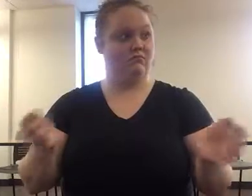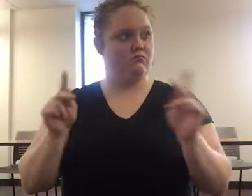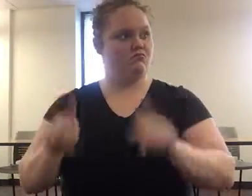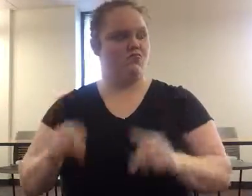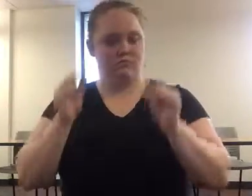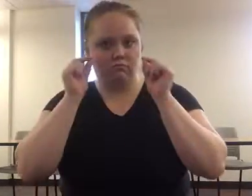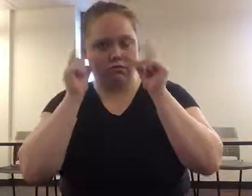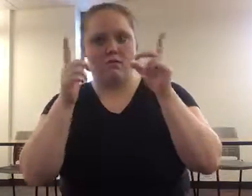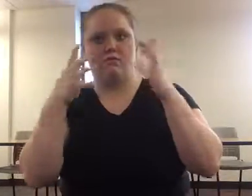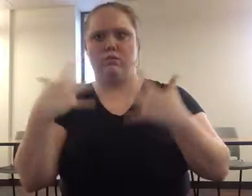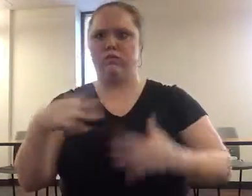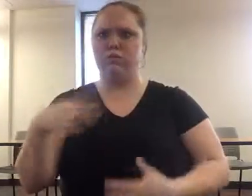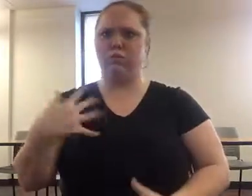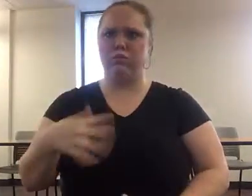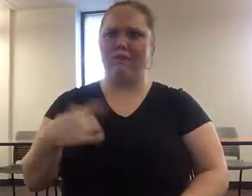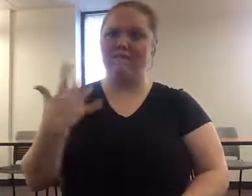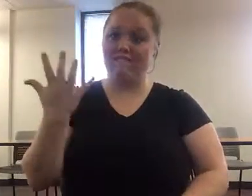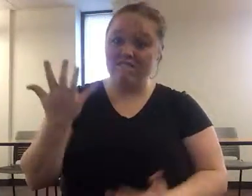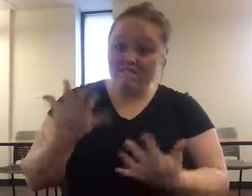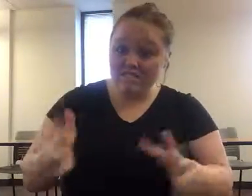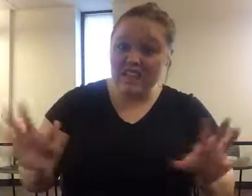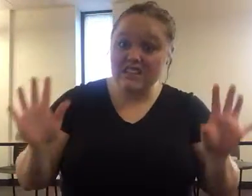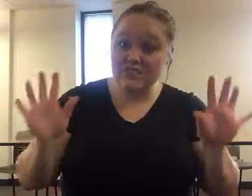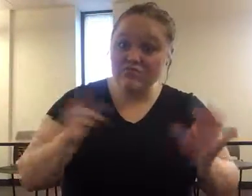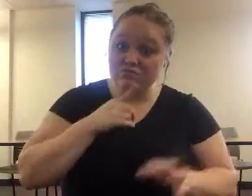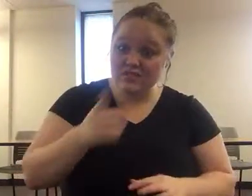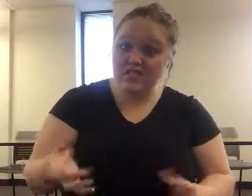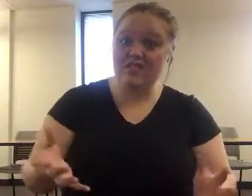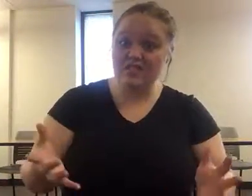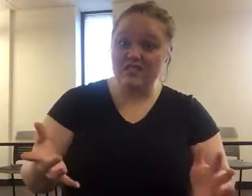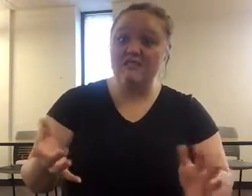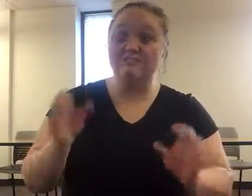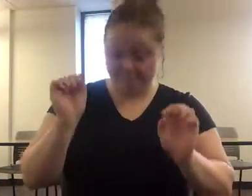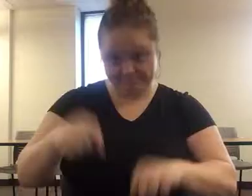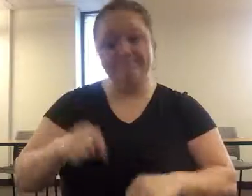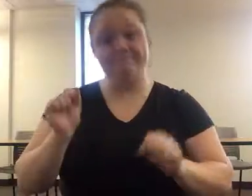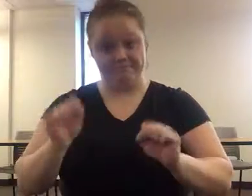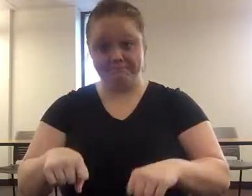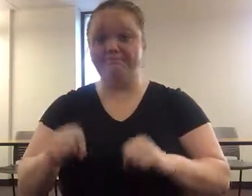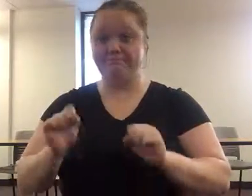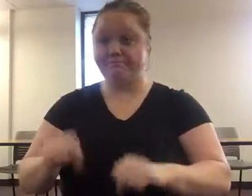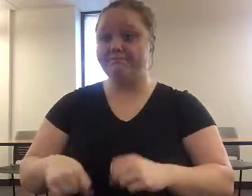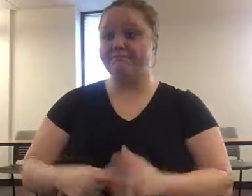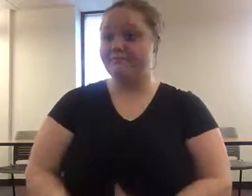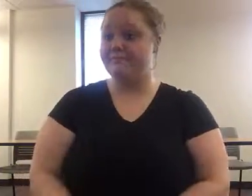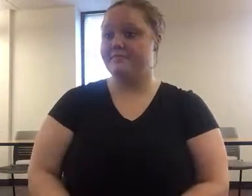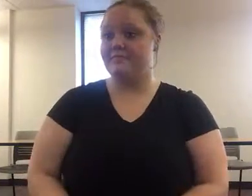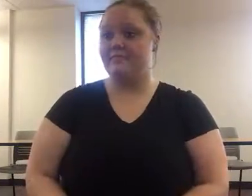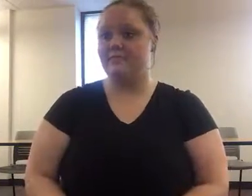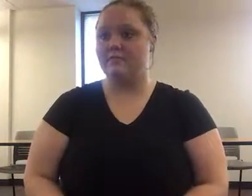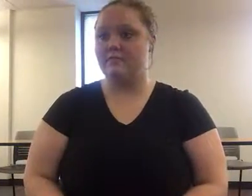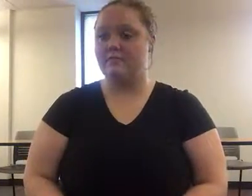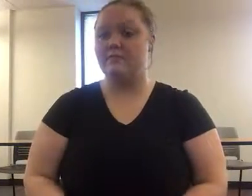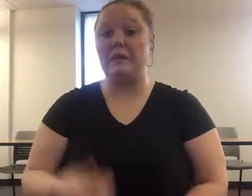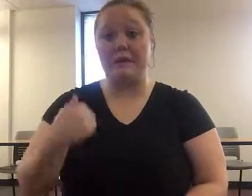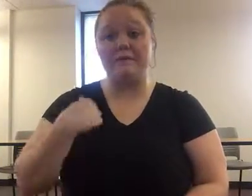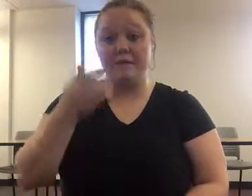done. We see you out in recovery where you're sitting up and you do have an eye patch over your eye for a few hours after the